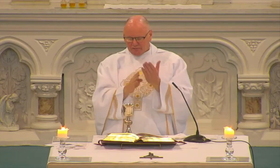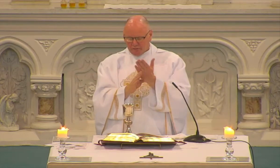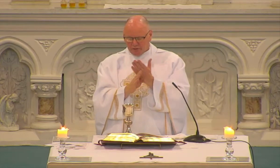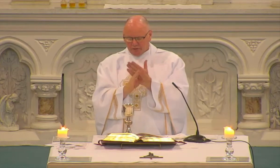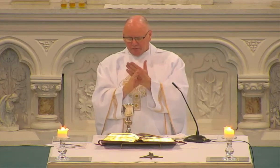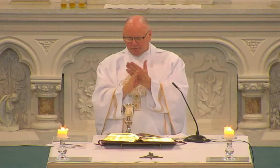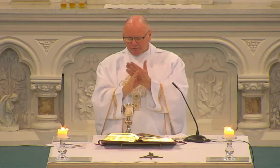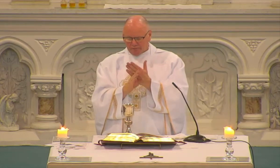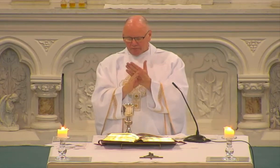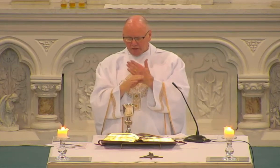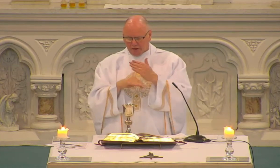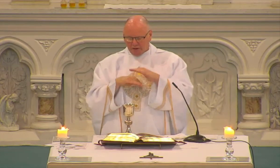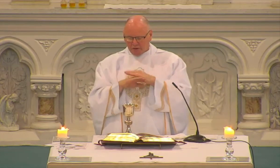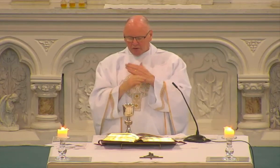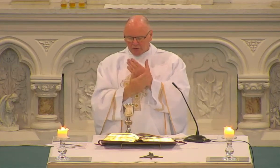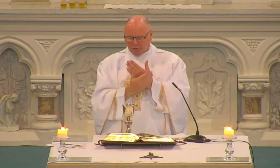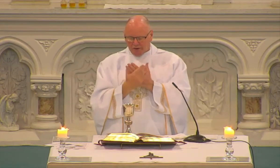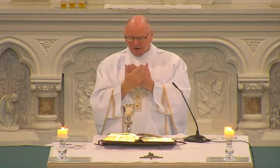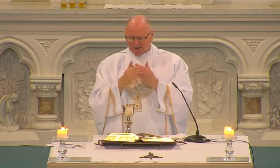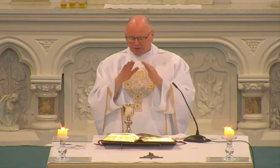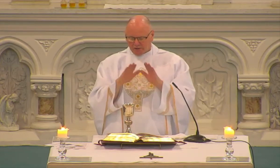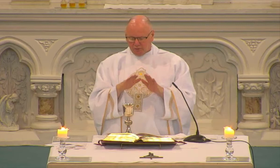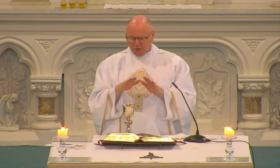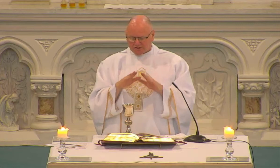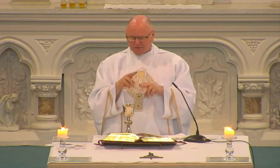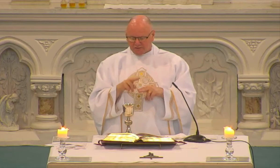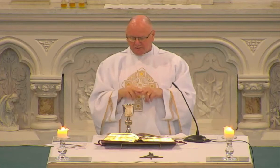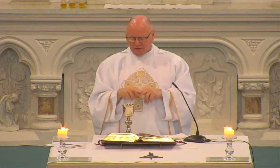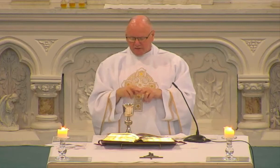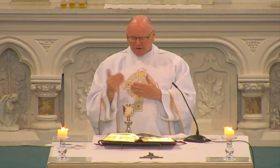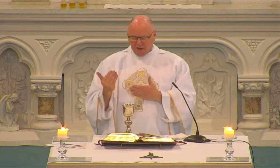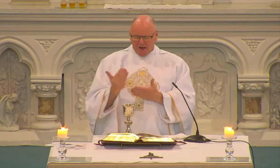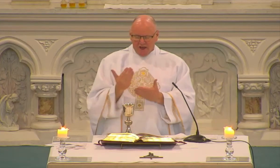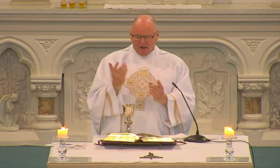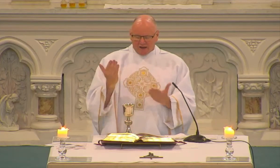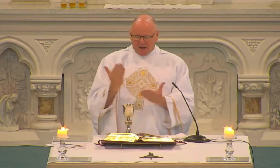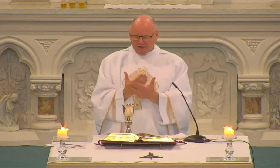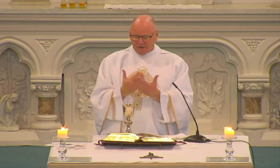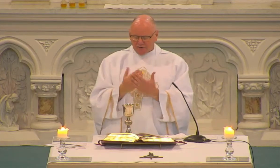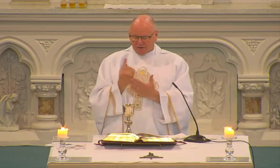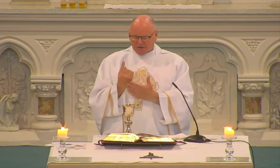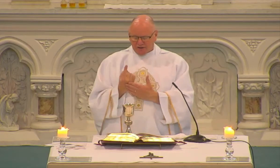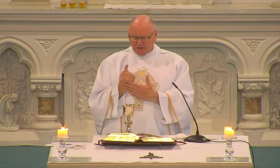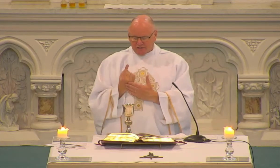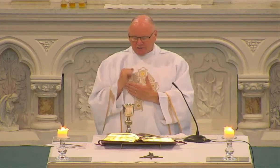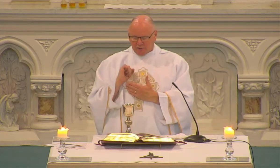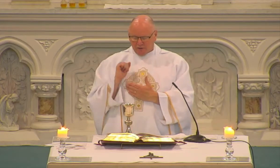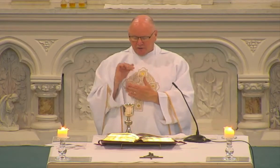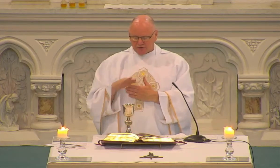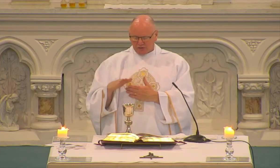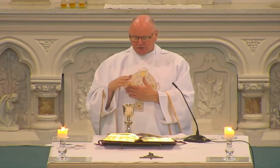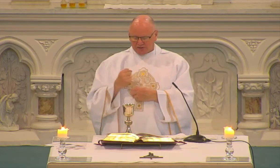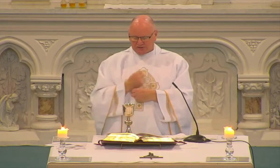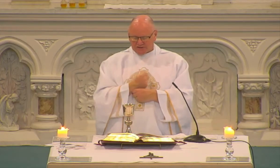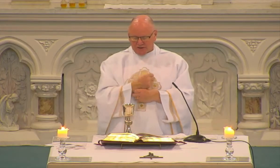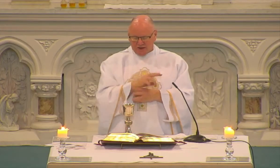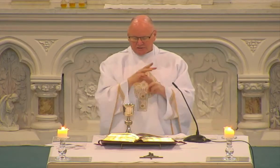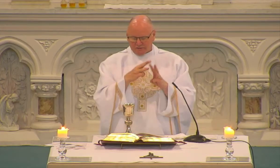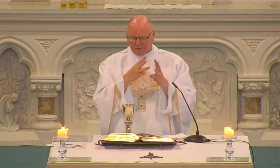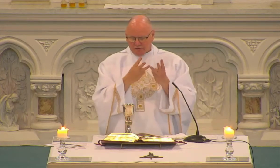you. In your compassion, O merciful Father, gather to yourself your children scattered throughout the